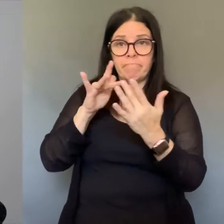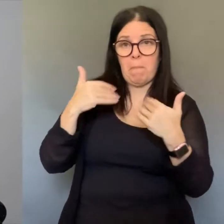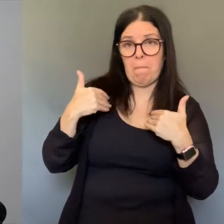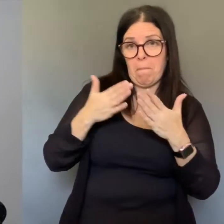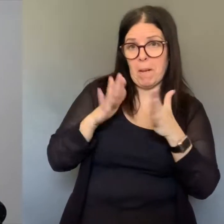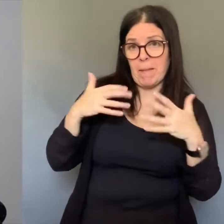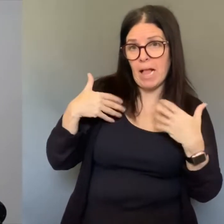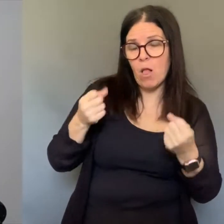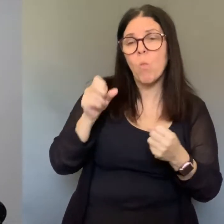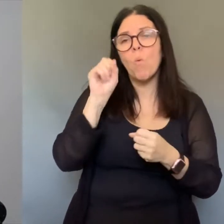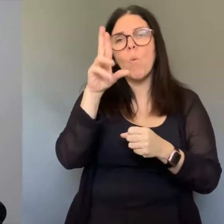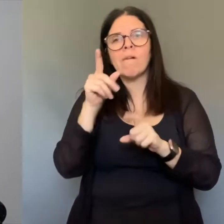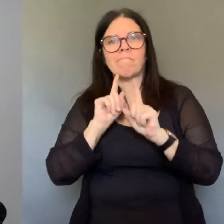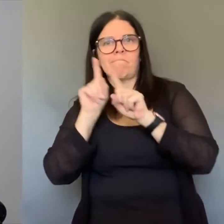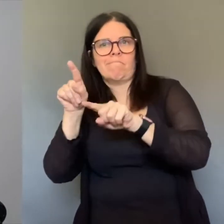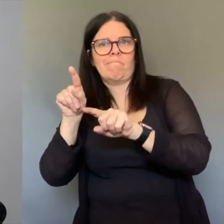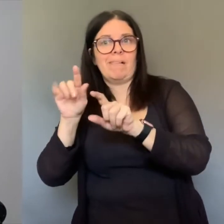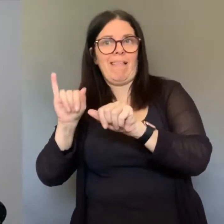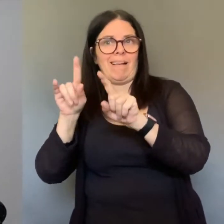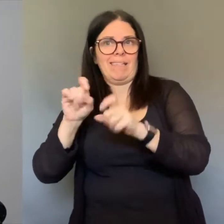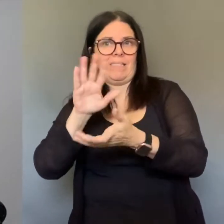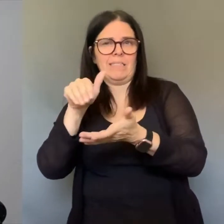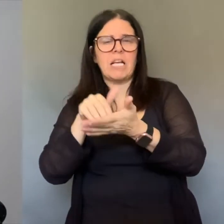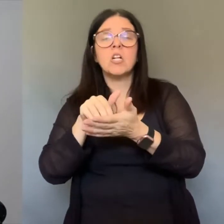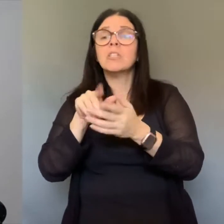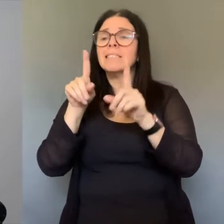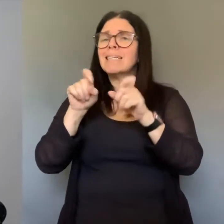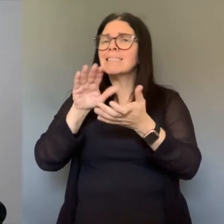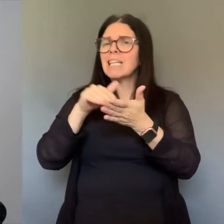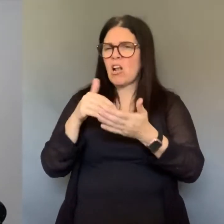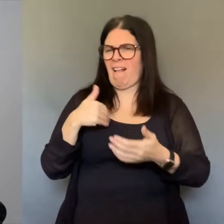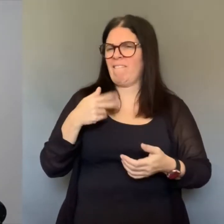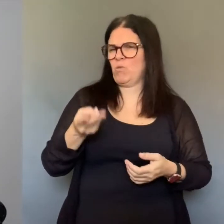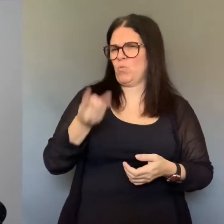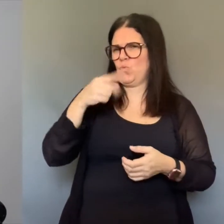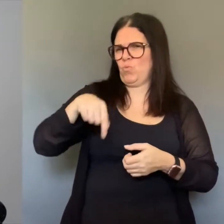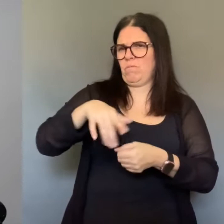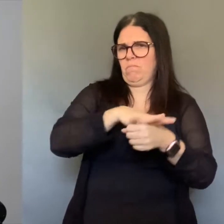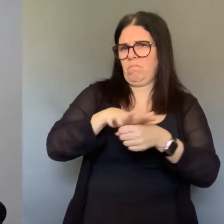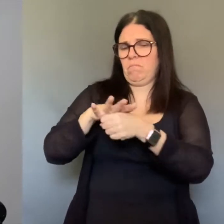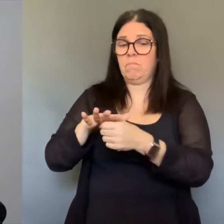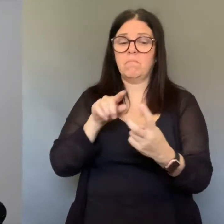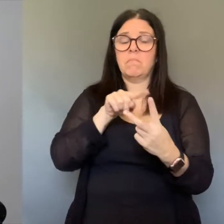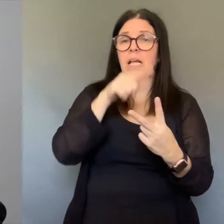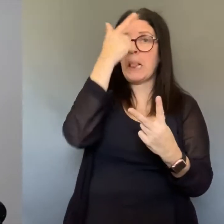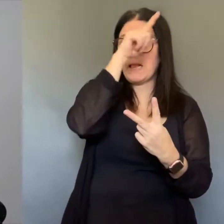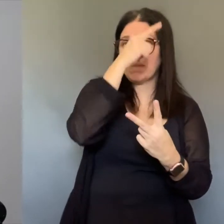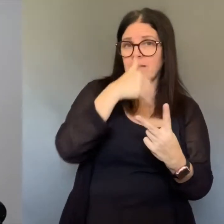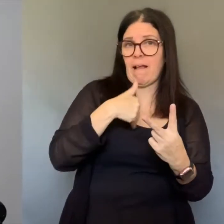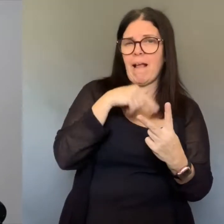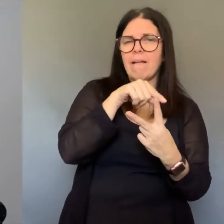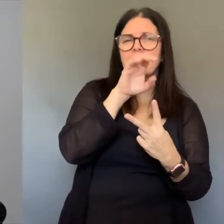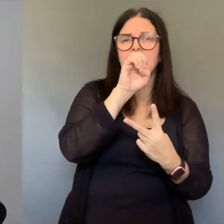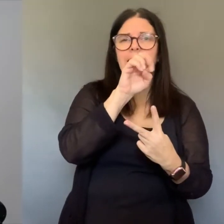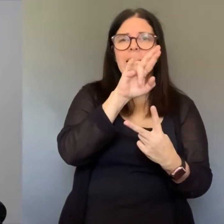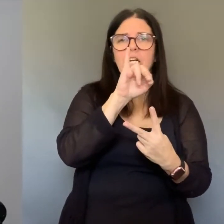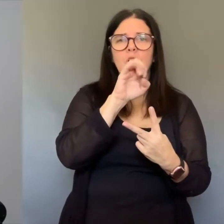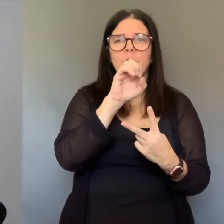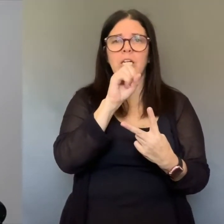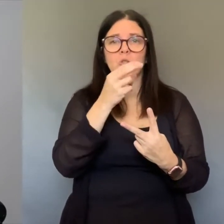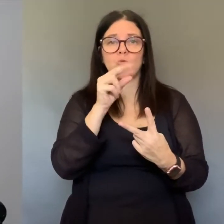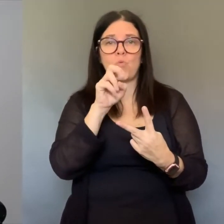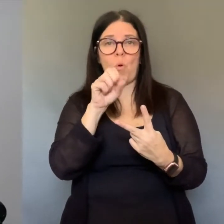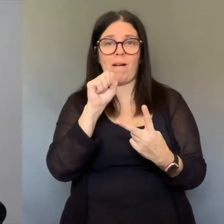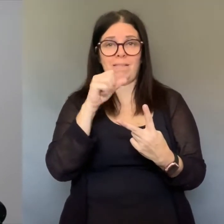centers. Windsor-Essex has 2 centers, one at Erie Shores Healthcare in Leamington, and another